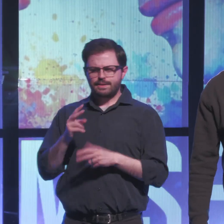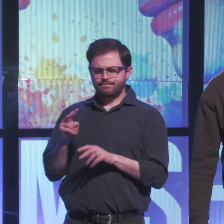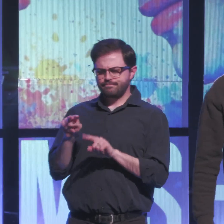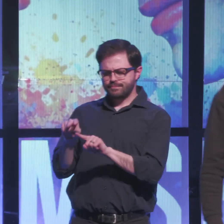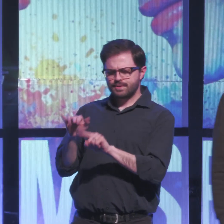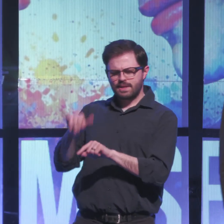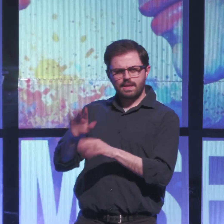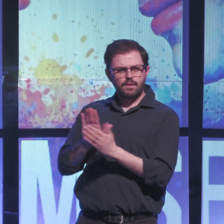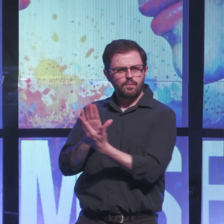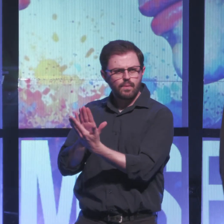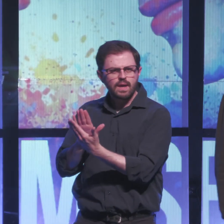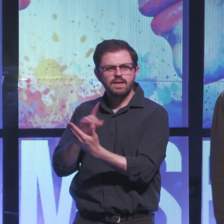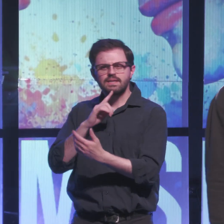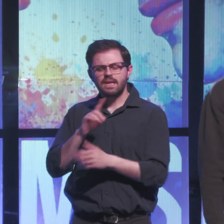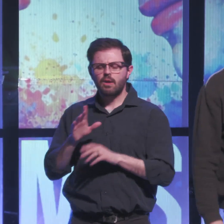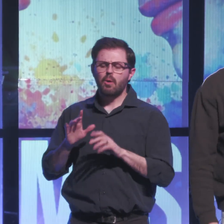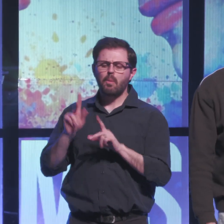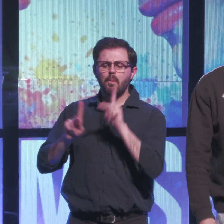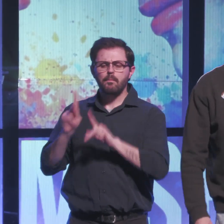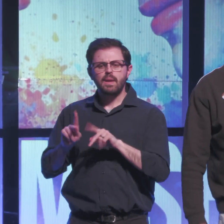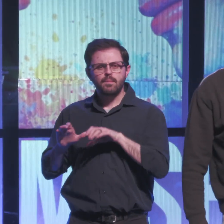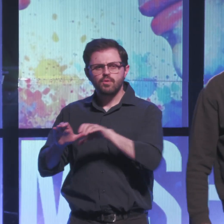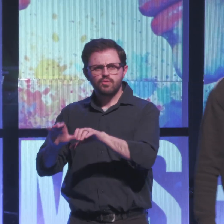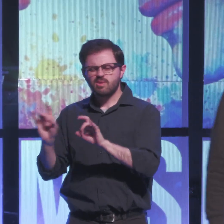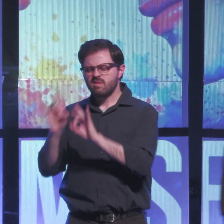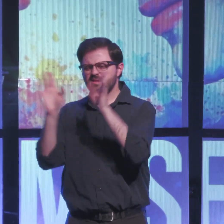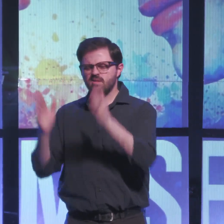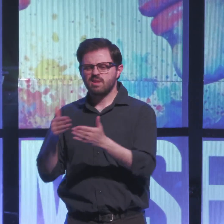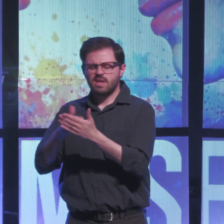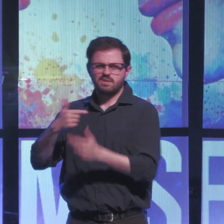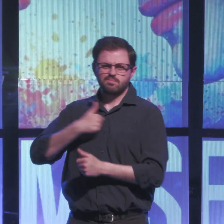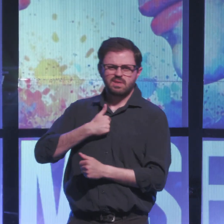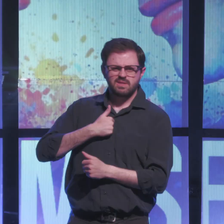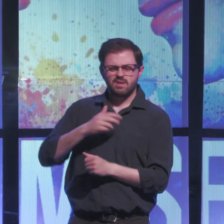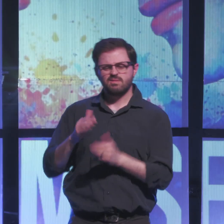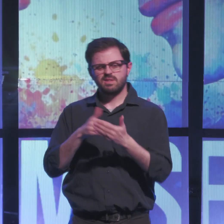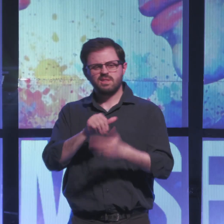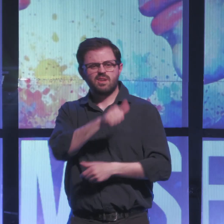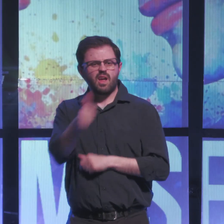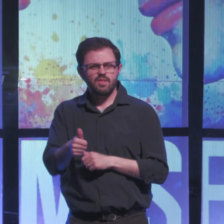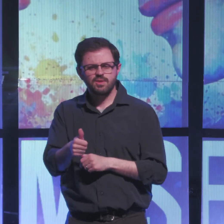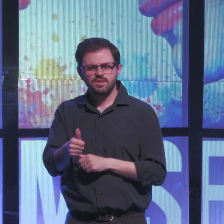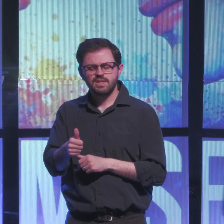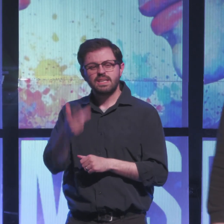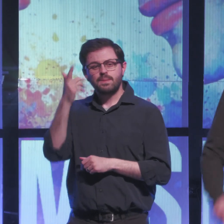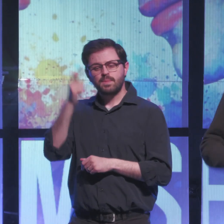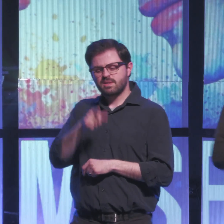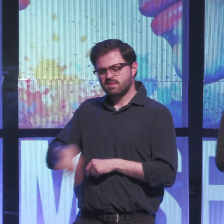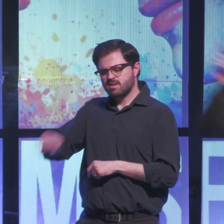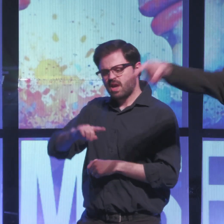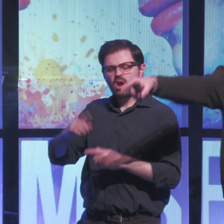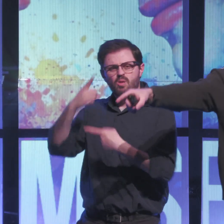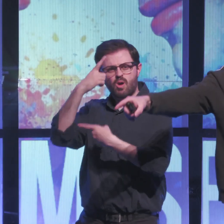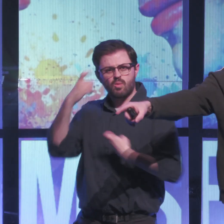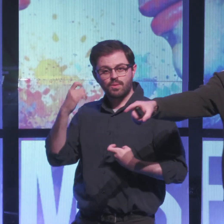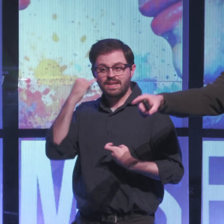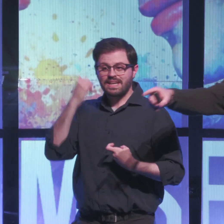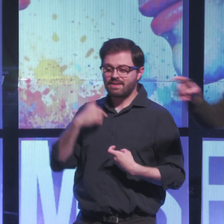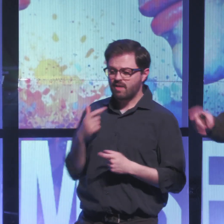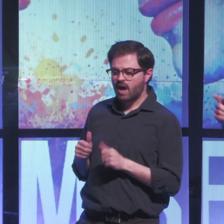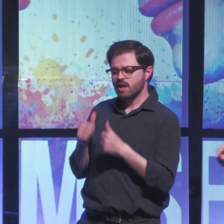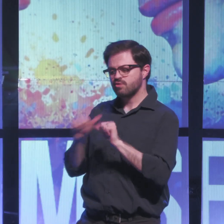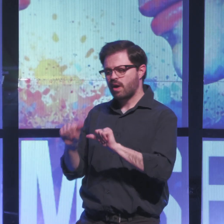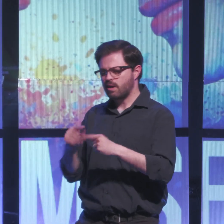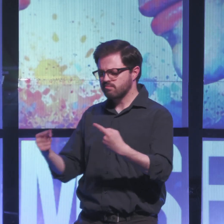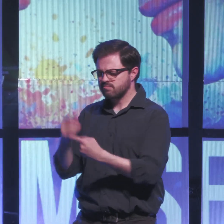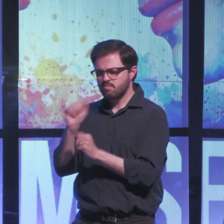that people perpetrate against me and others comes from a place of woundedness. And to respond to those wounds with more wounding